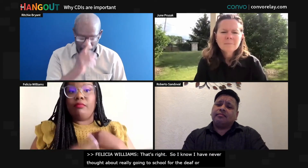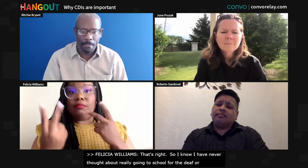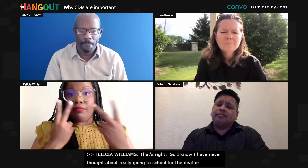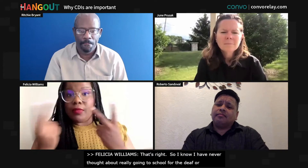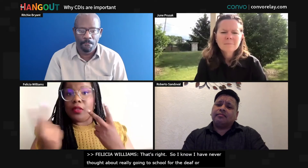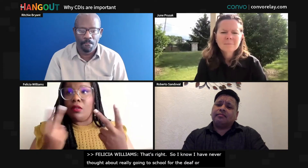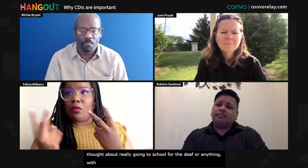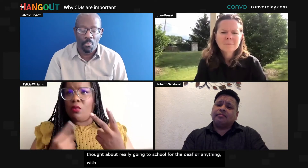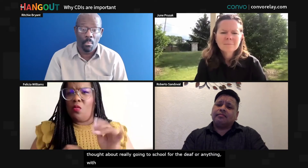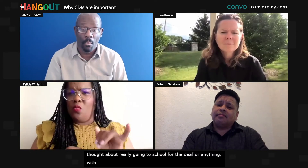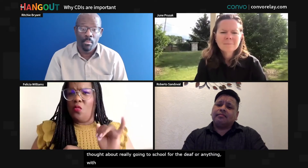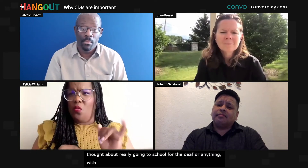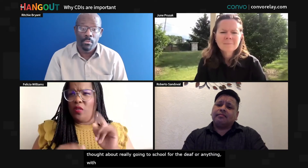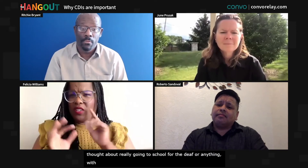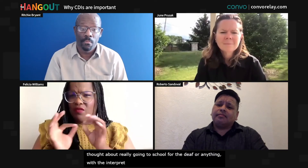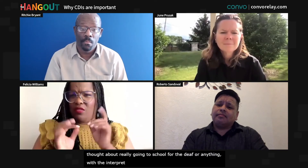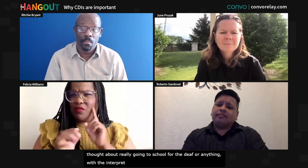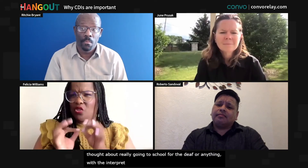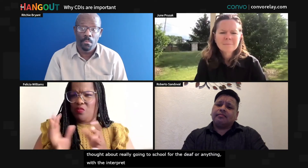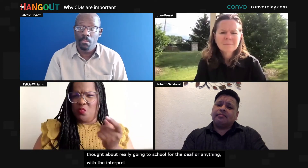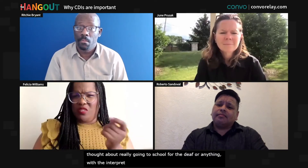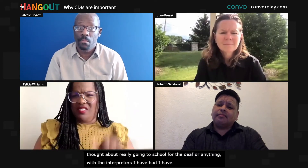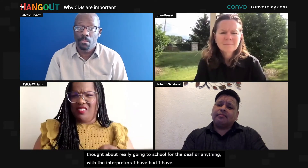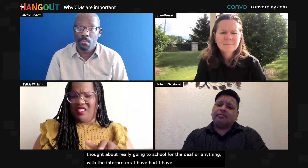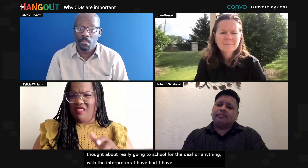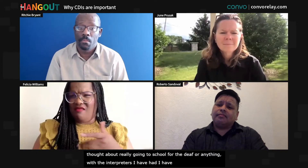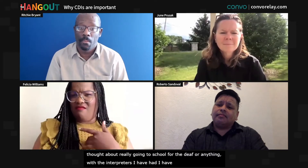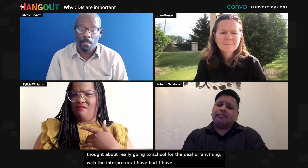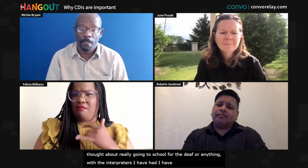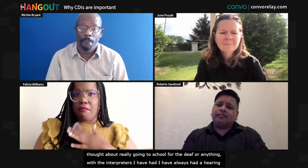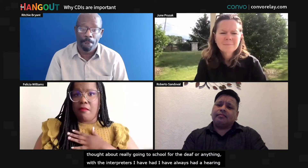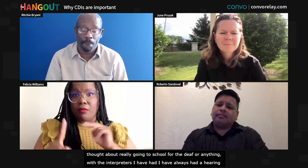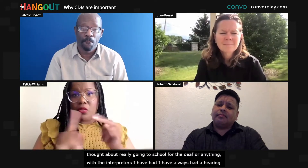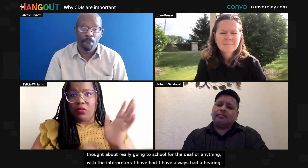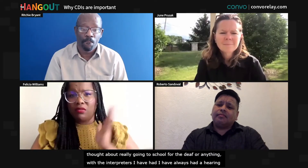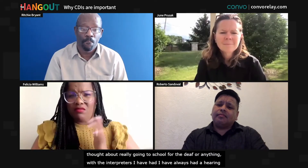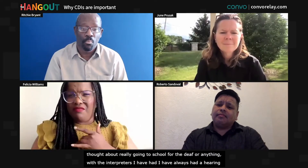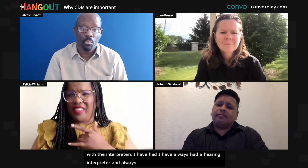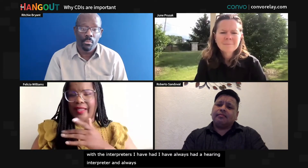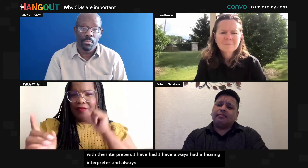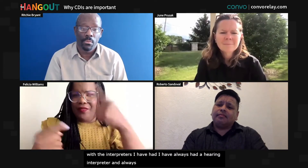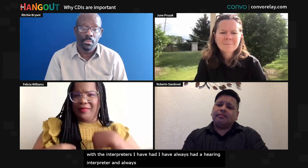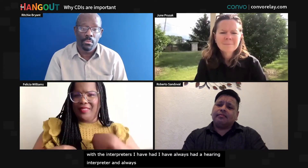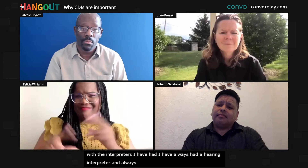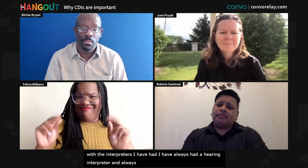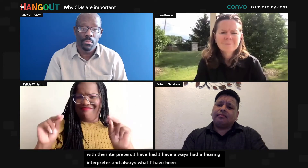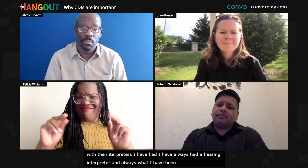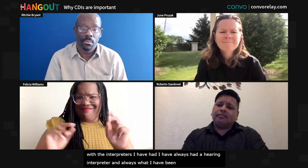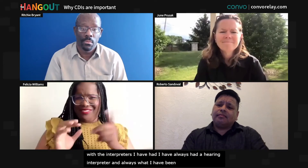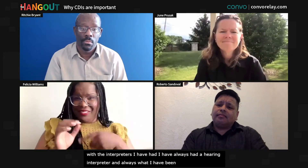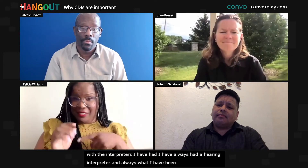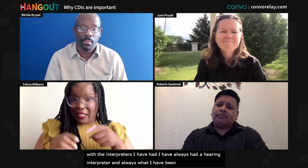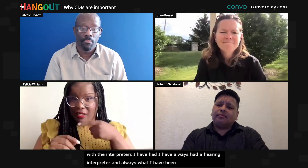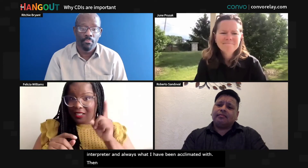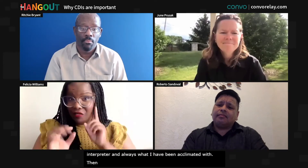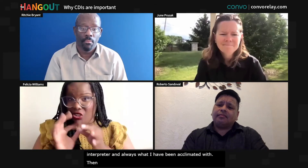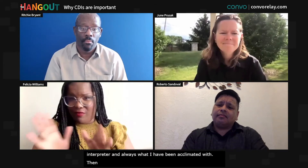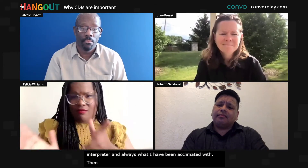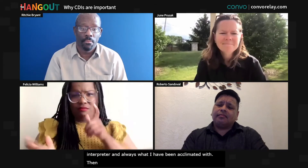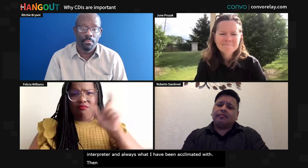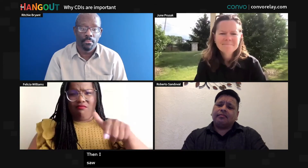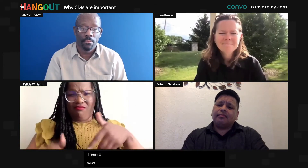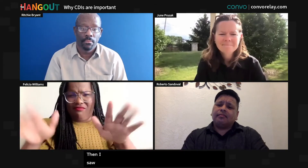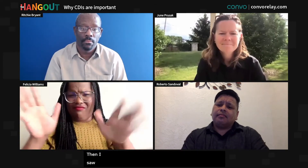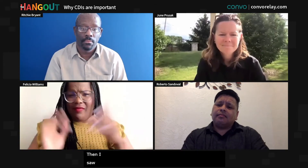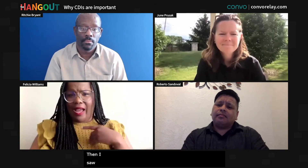hearing interpreter. And that's always what I've been acclimated with. And then I saw a deaf interpreter and I was thinking, what's that? I remember the first time